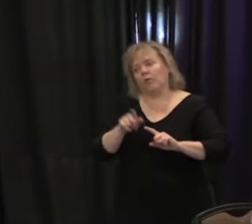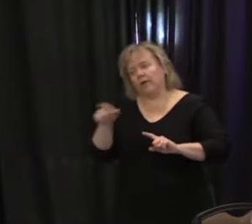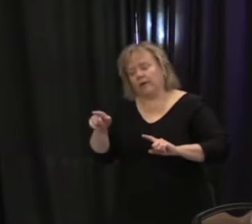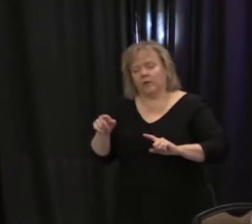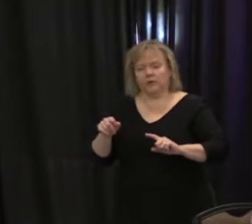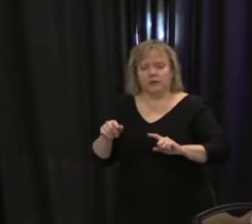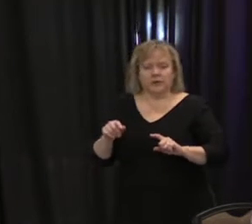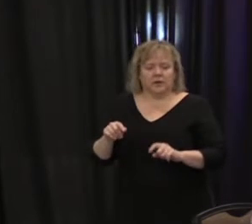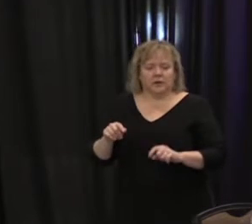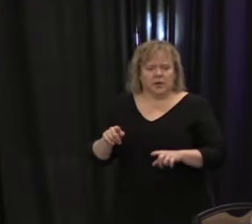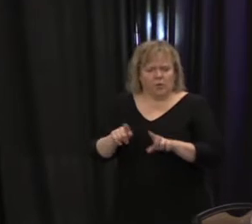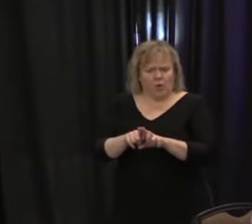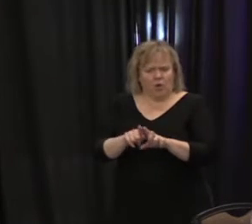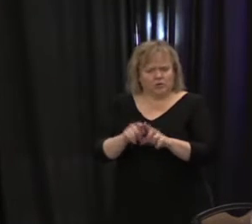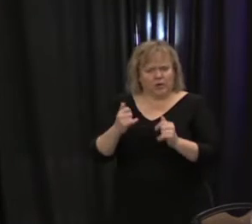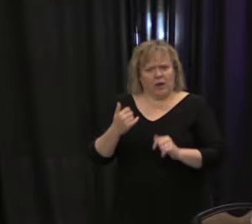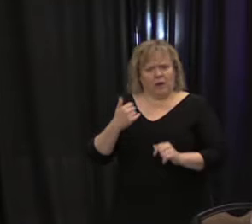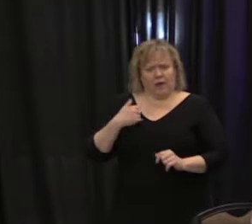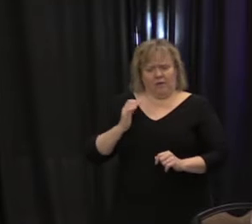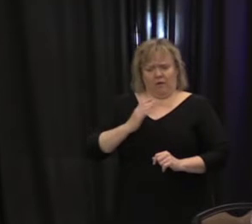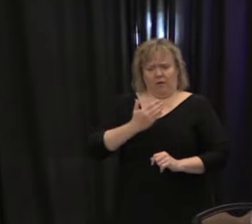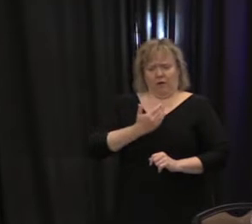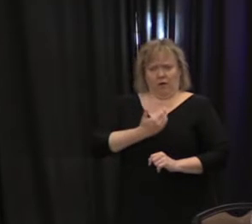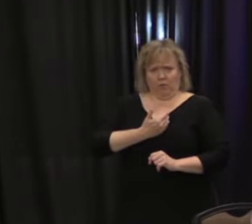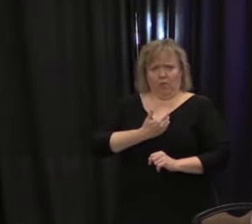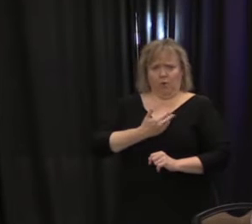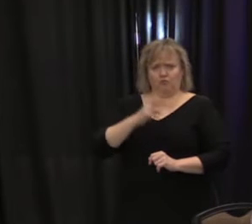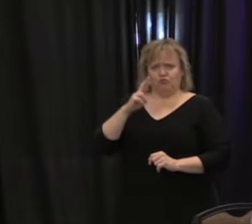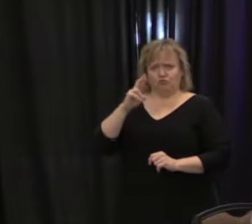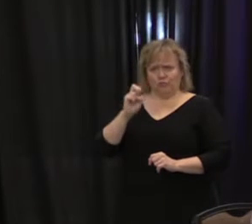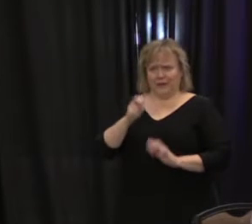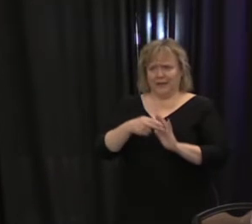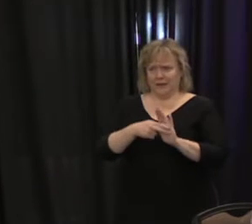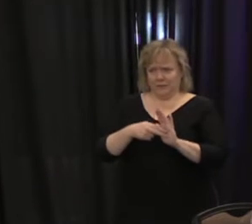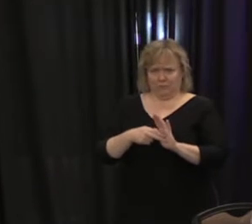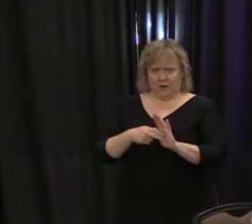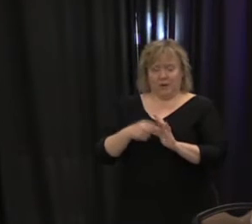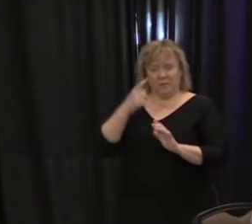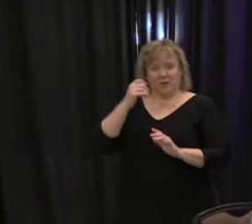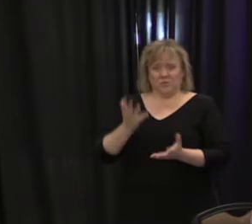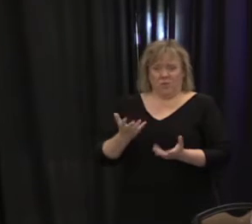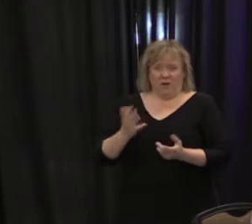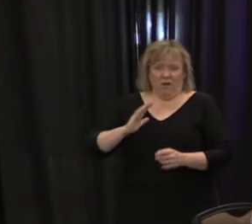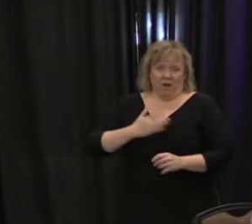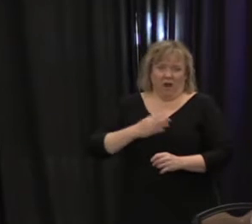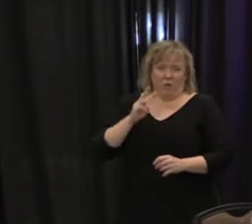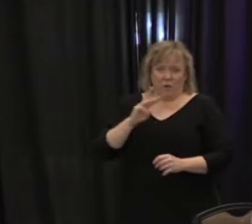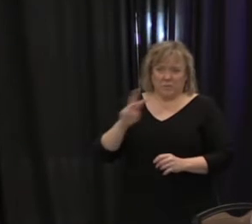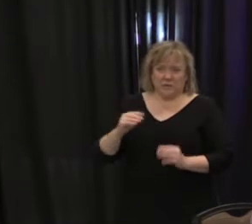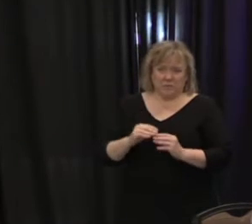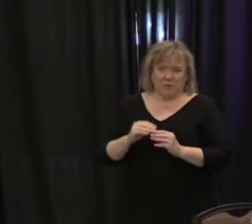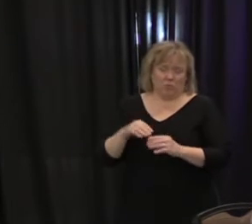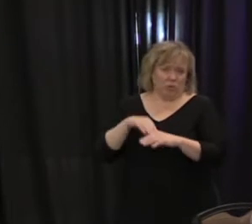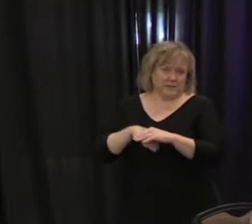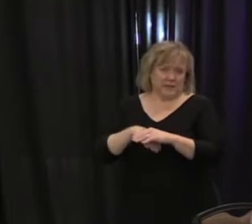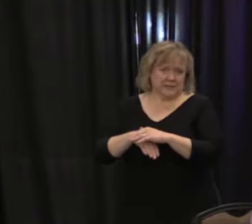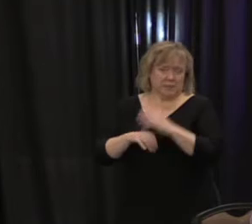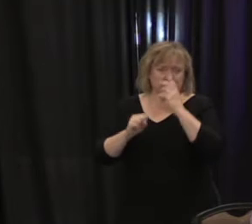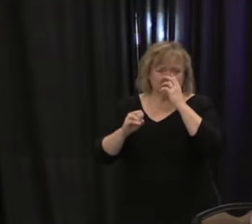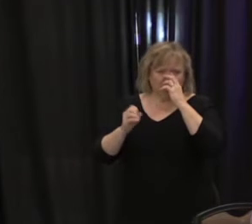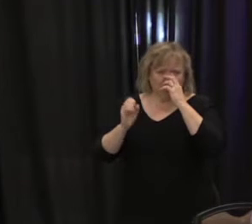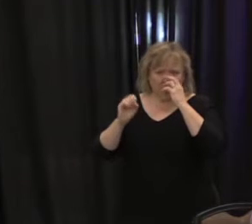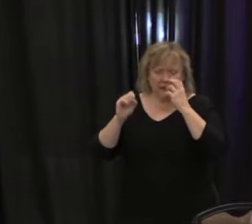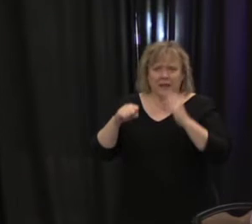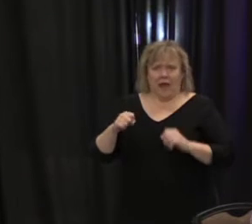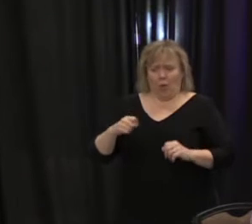going through some rebranding as well to make our website just, be more accessible as well. So there are definitely things